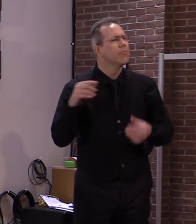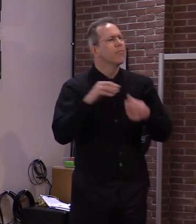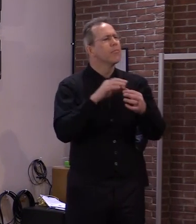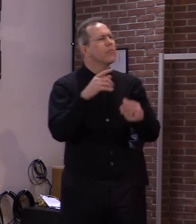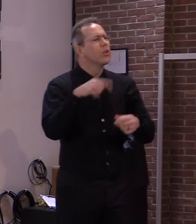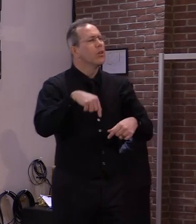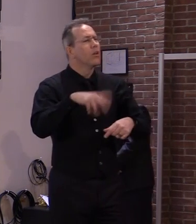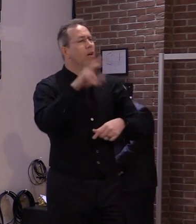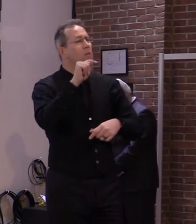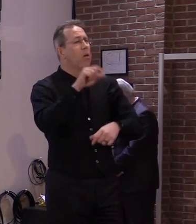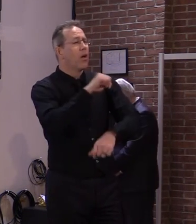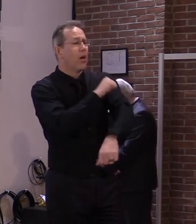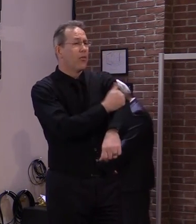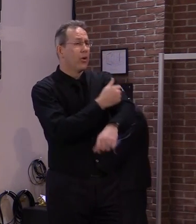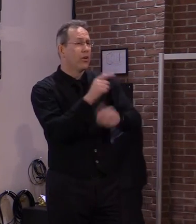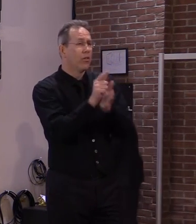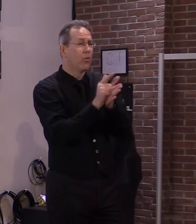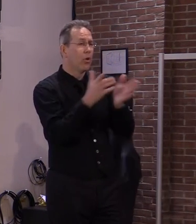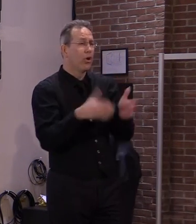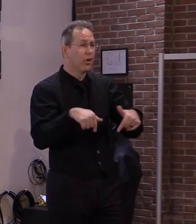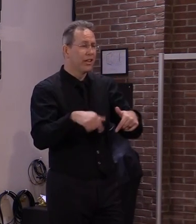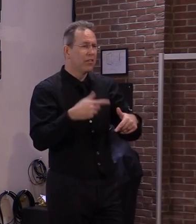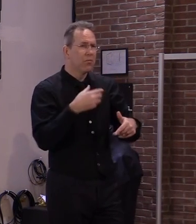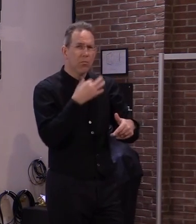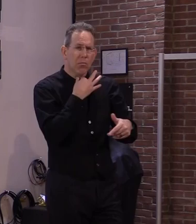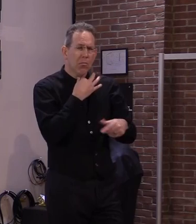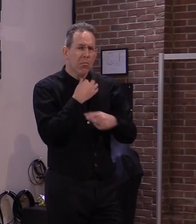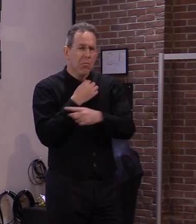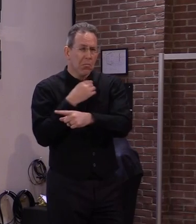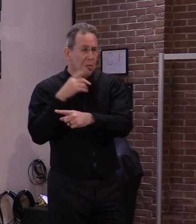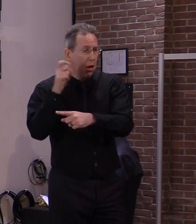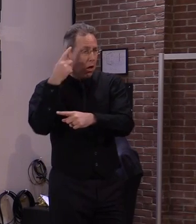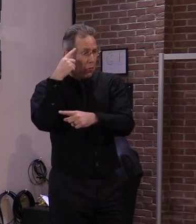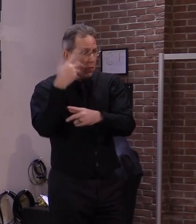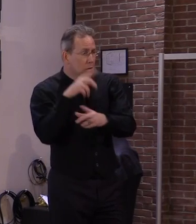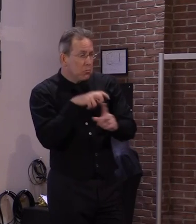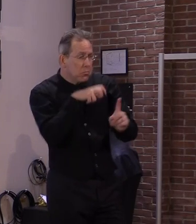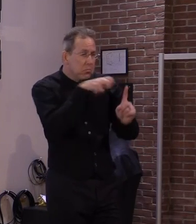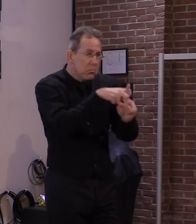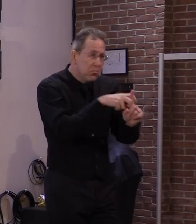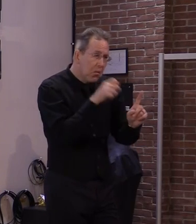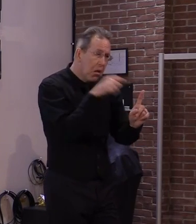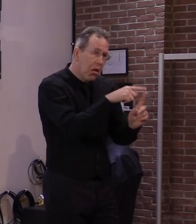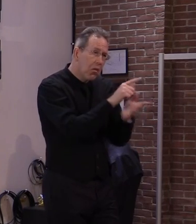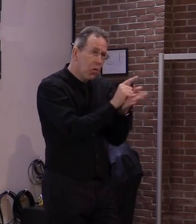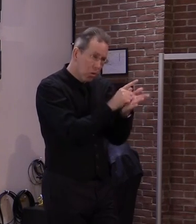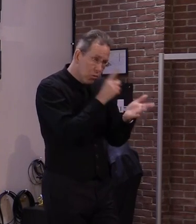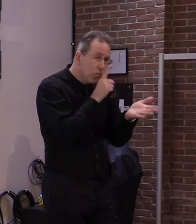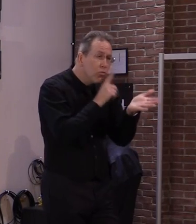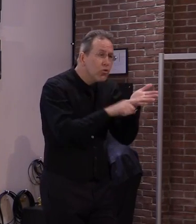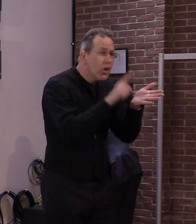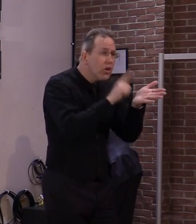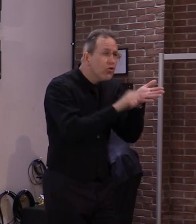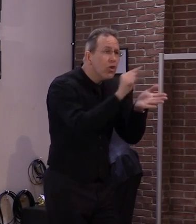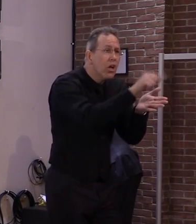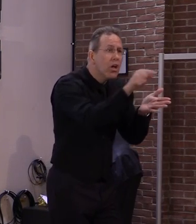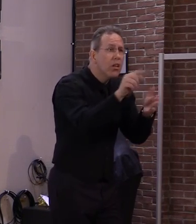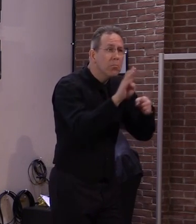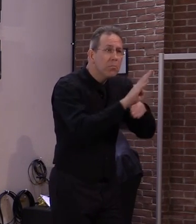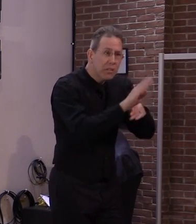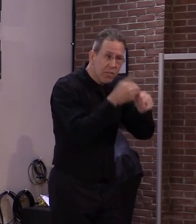doing follow-up in the appropriate amount of time? Because your